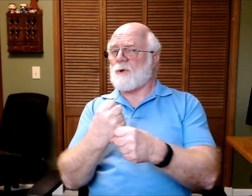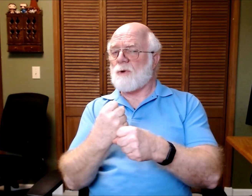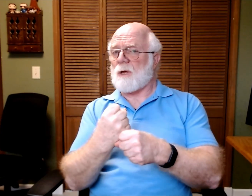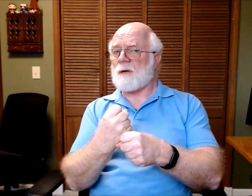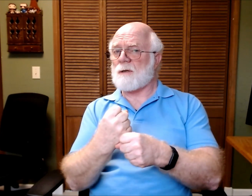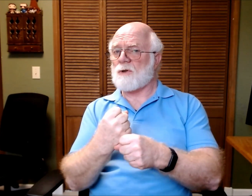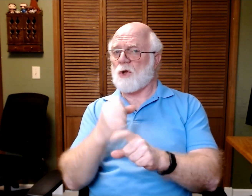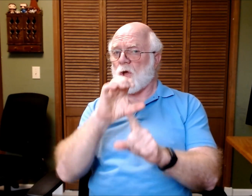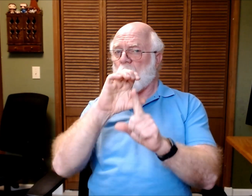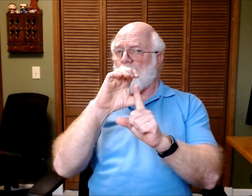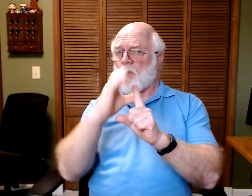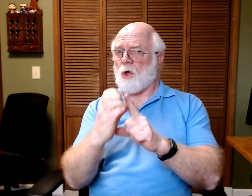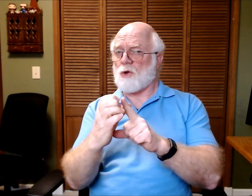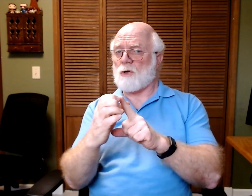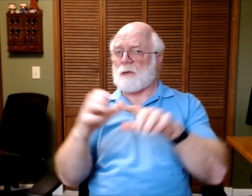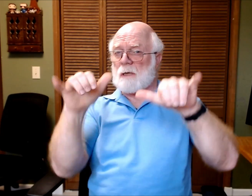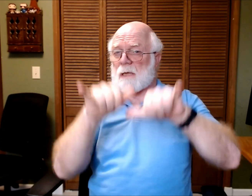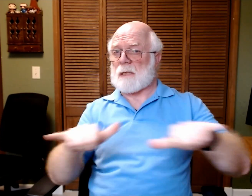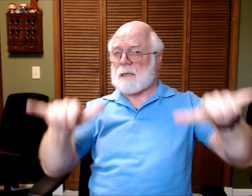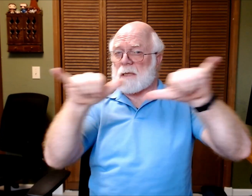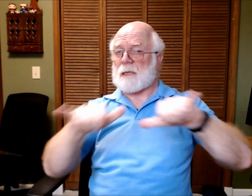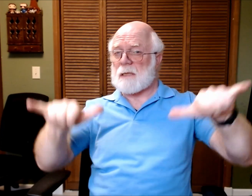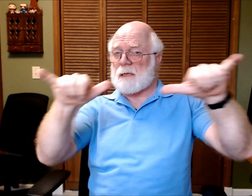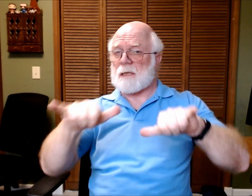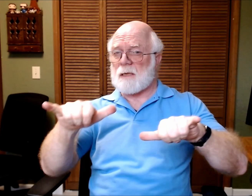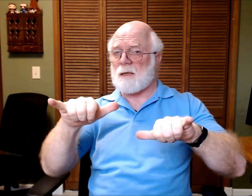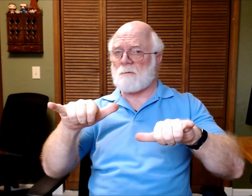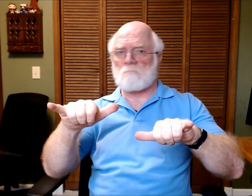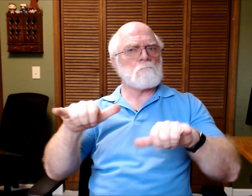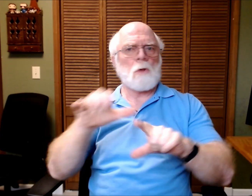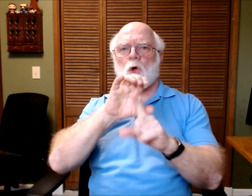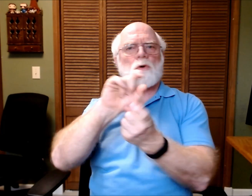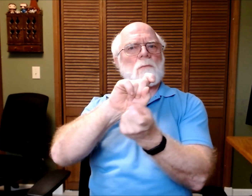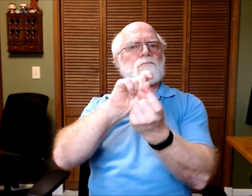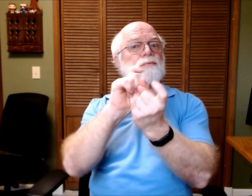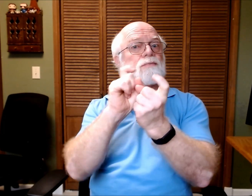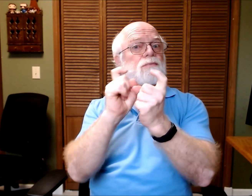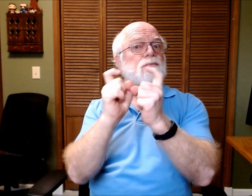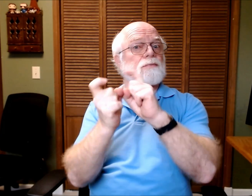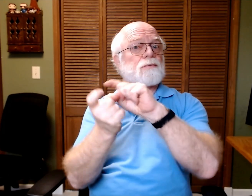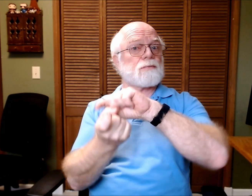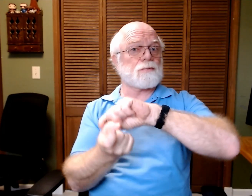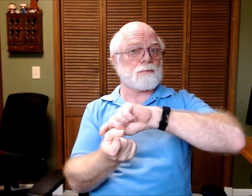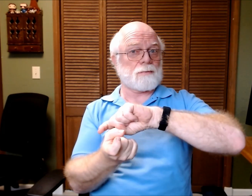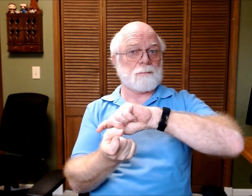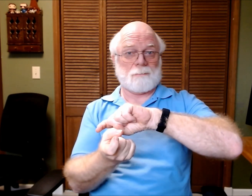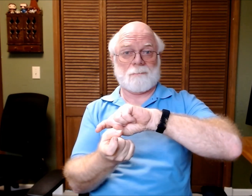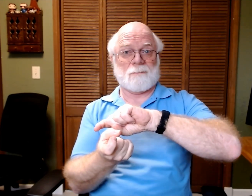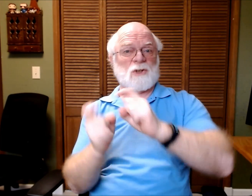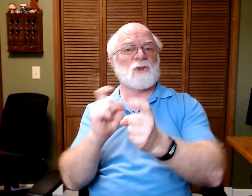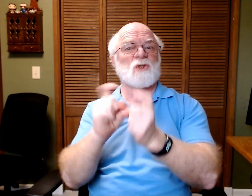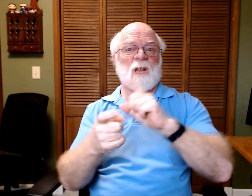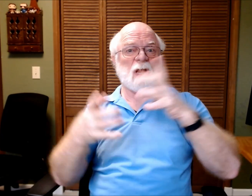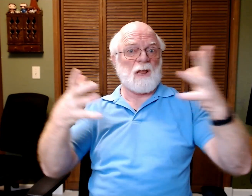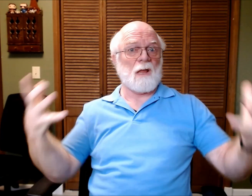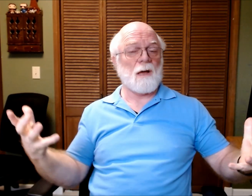2 years. Has the culture stayed the same? No, culture has changed. It's changed a